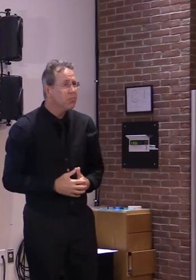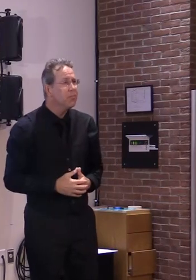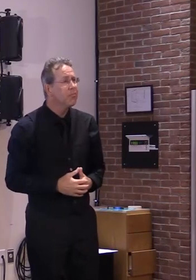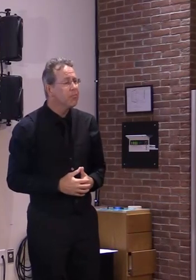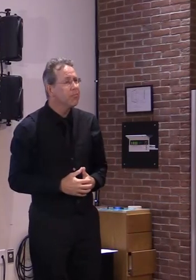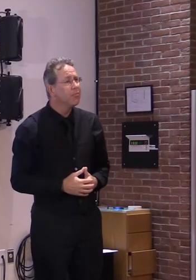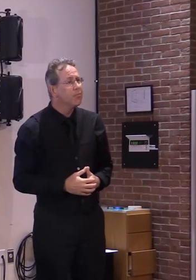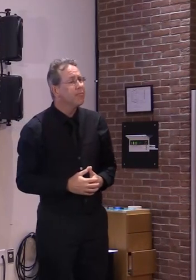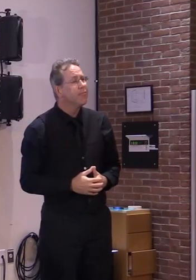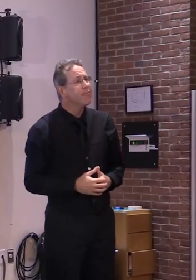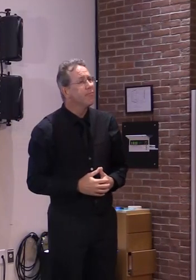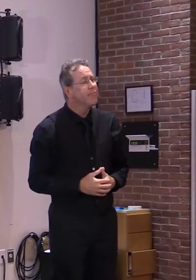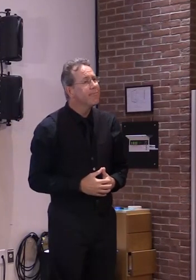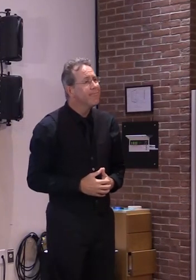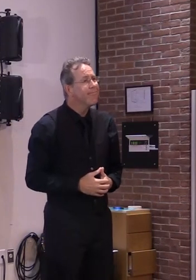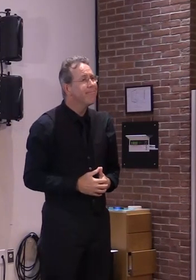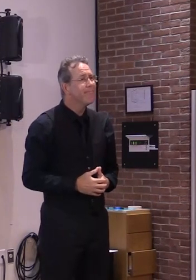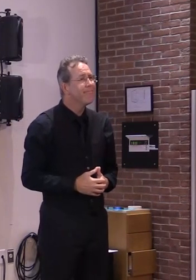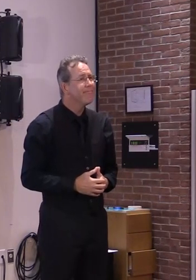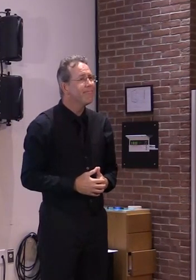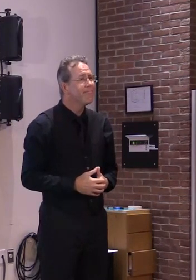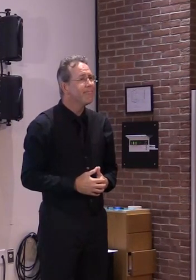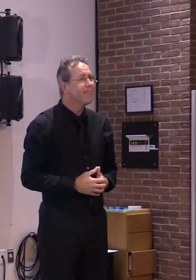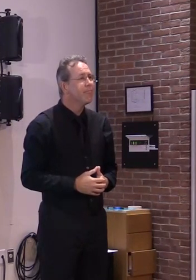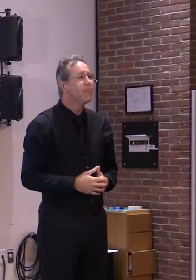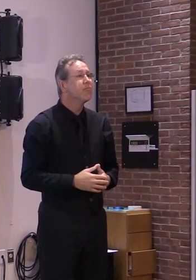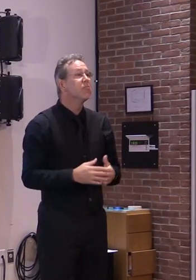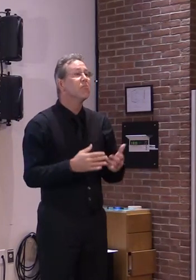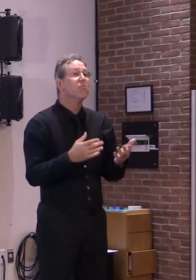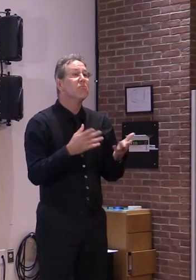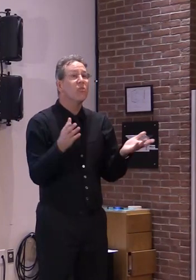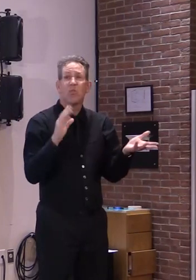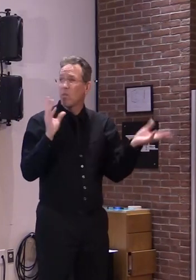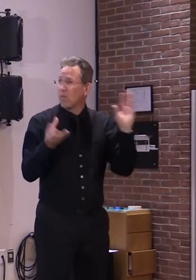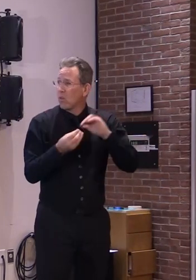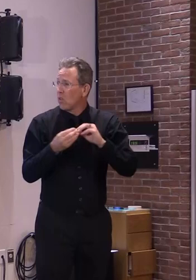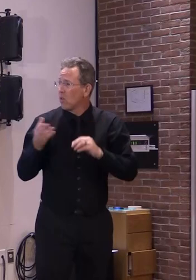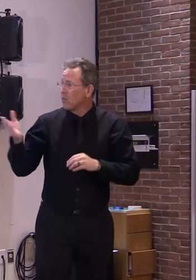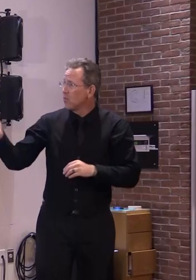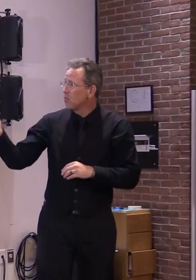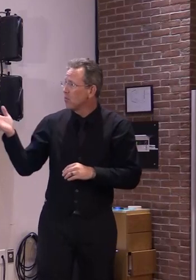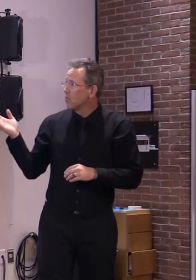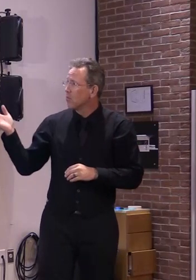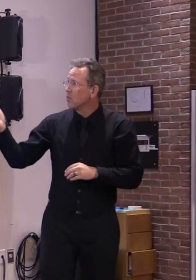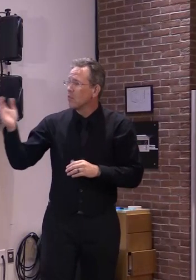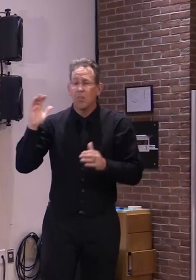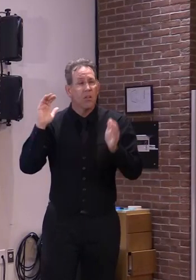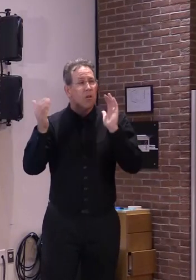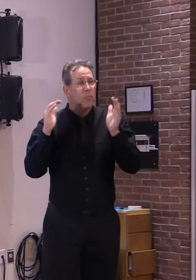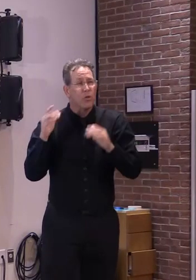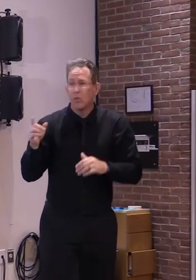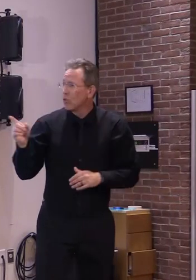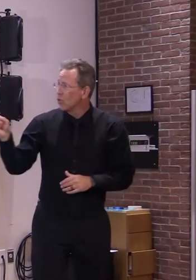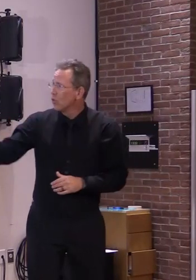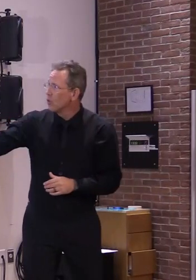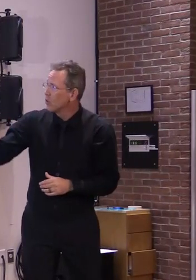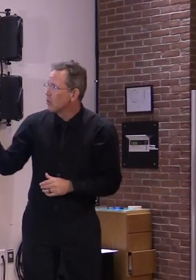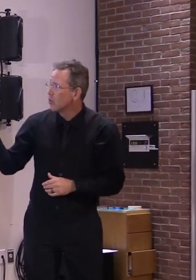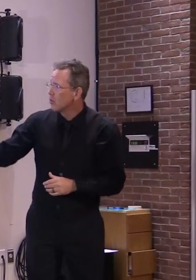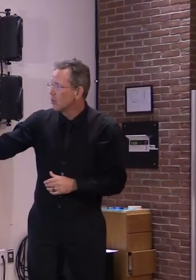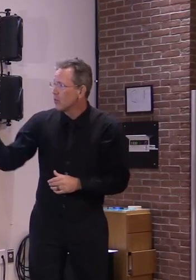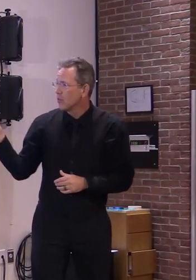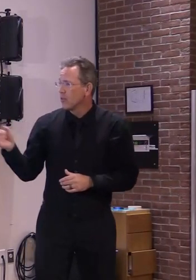in hospitalizations as well. But generally, as I mentioned, cases in all of the age groups are staying very low, and across